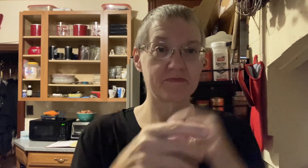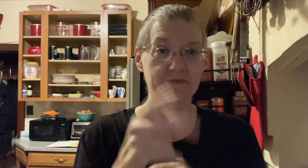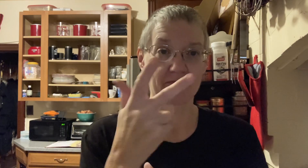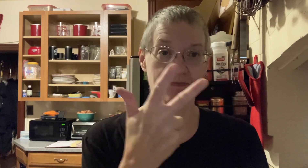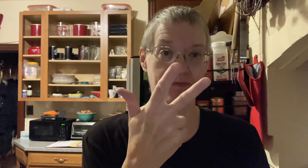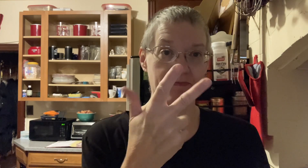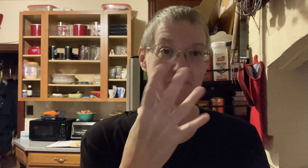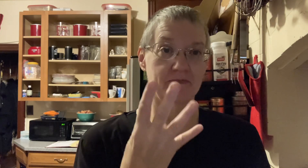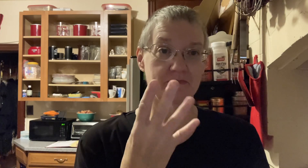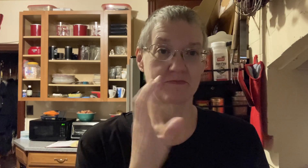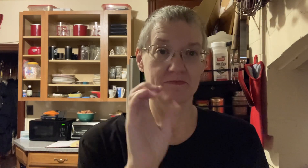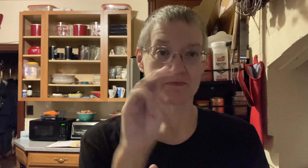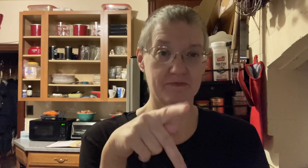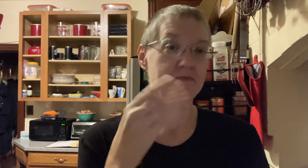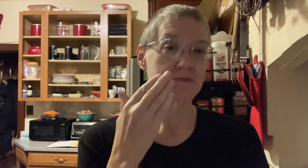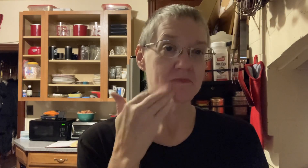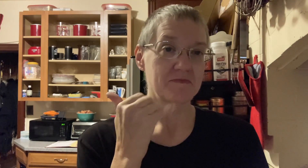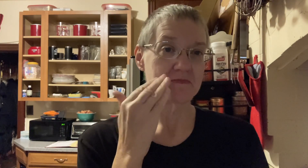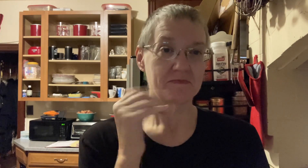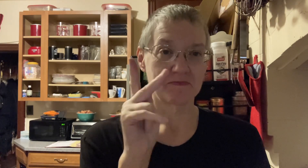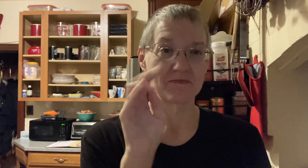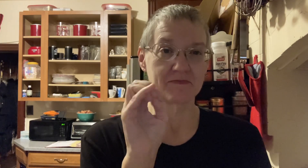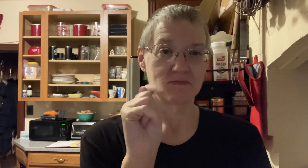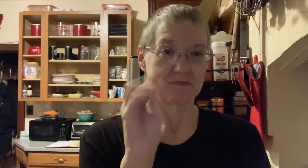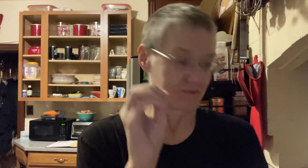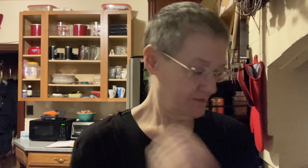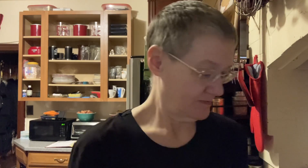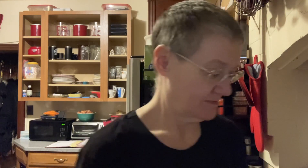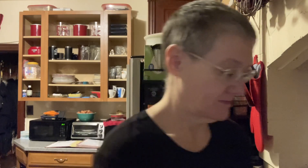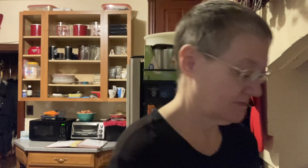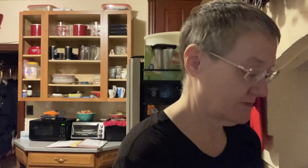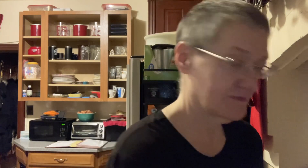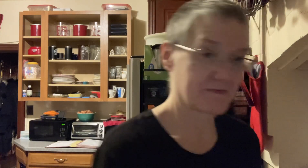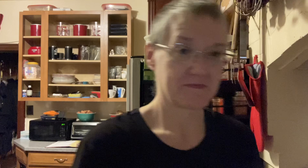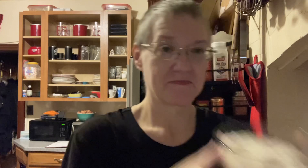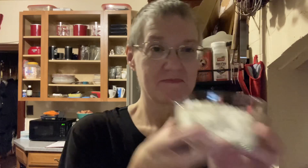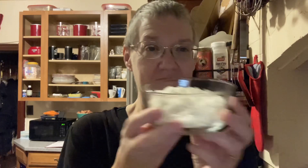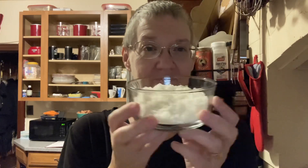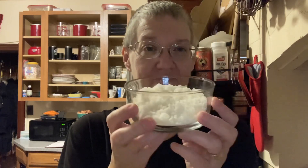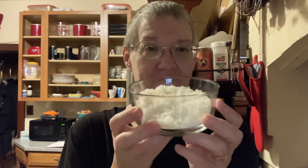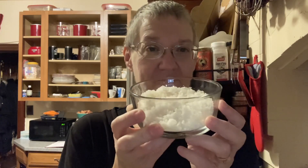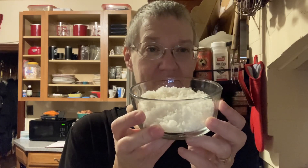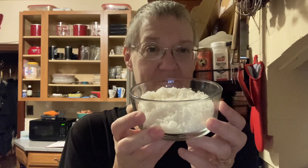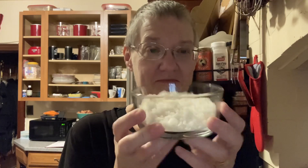Then we're going to add 3/4 cup of our keto sweetener.